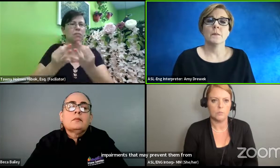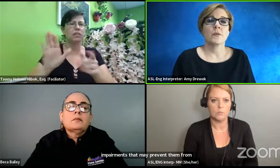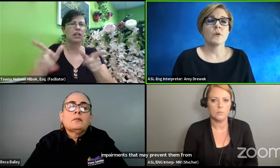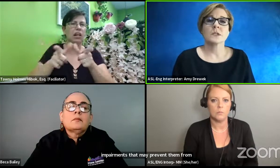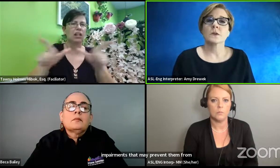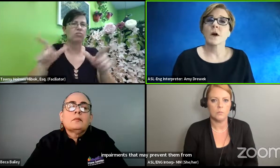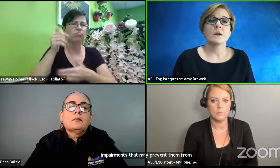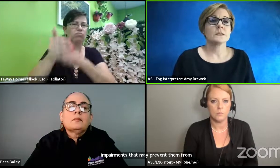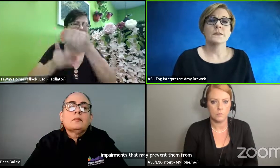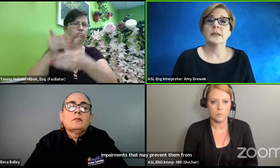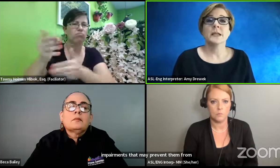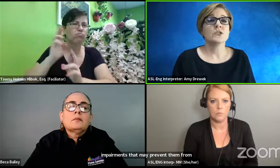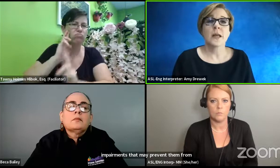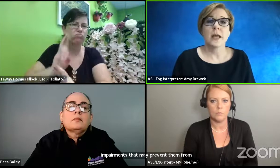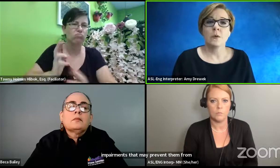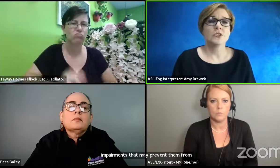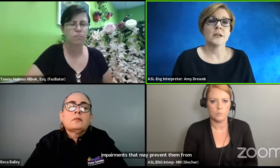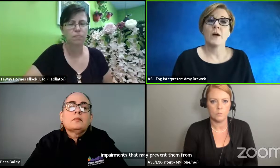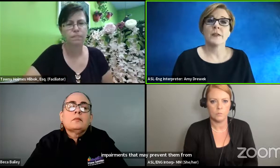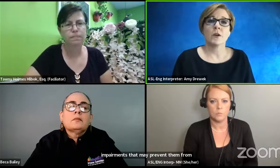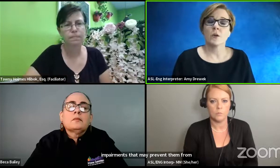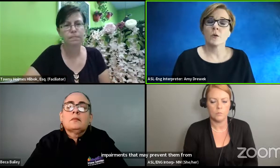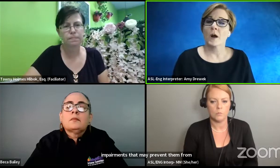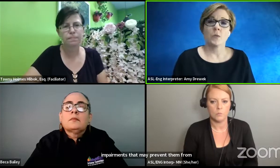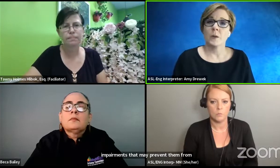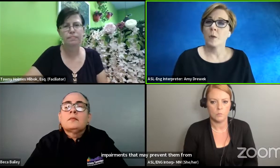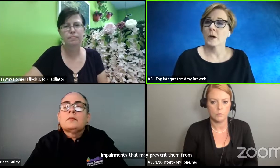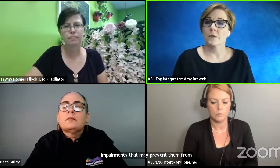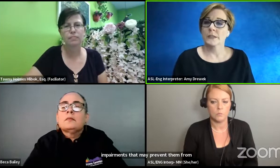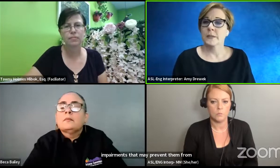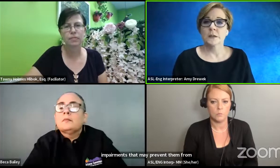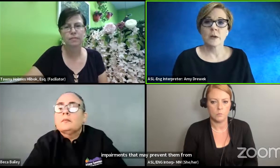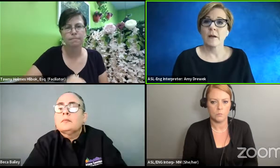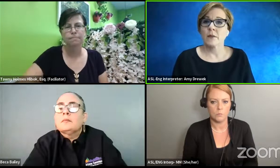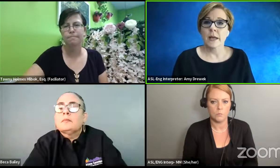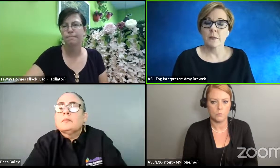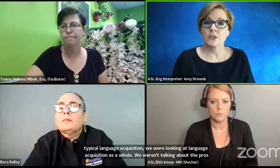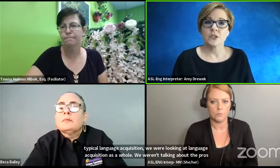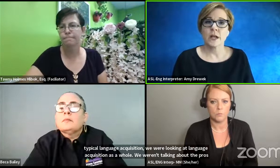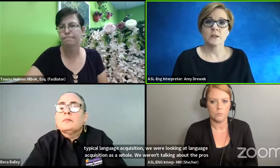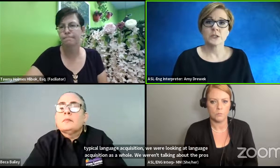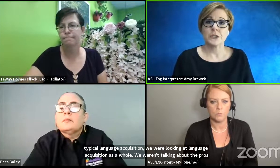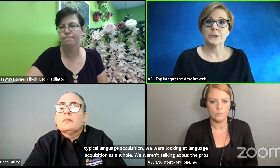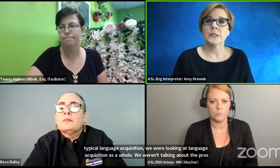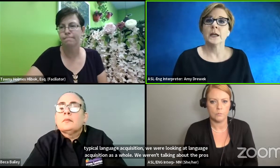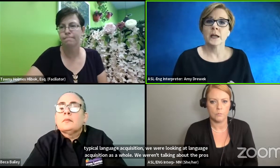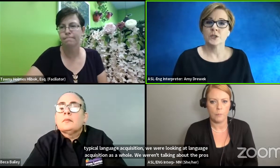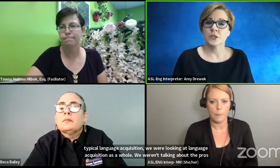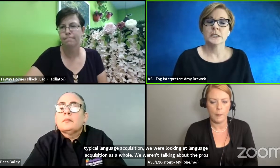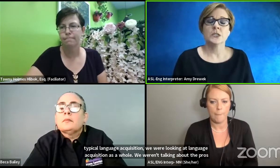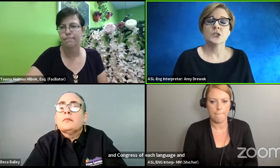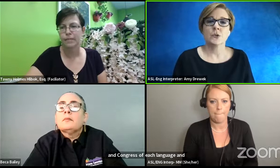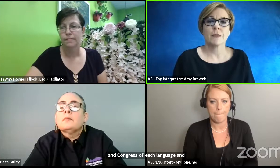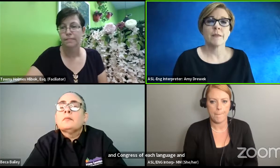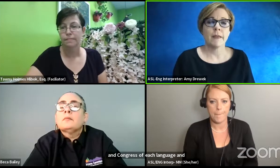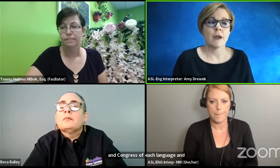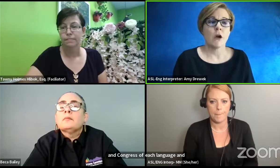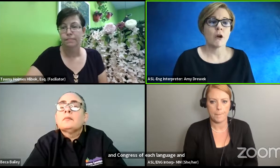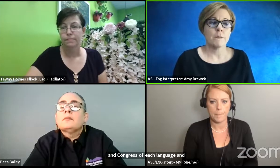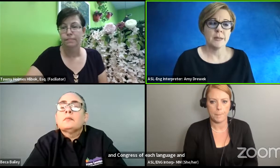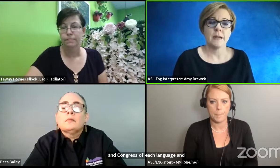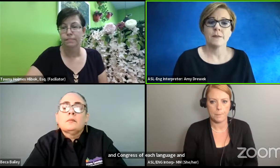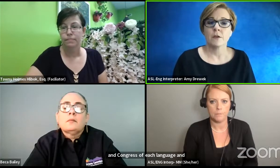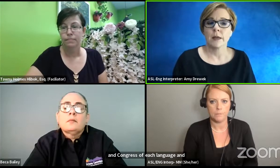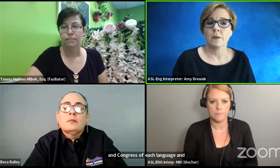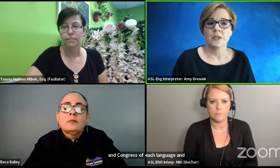the pros and cons of each language and how they're acquired. We want to respect whatever language the child is using and just ensure that